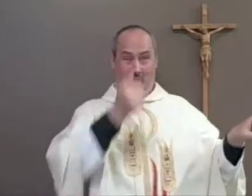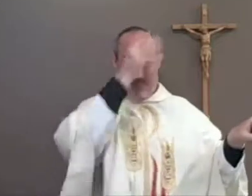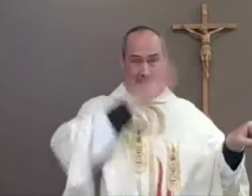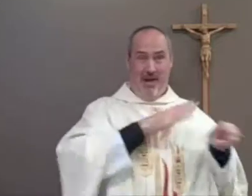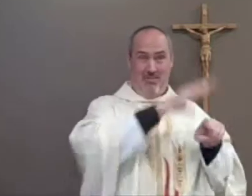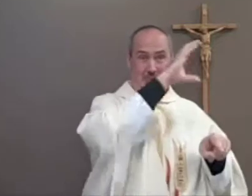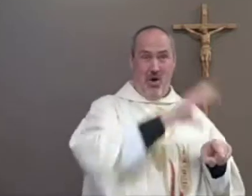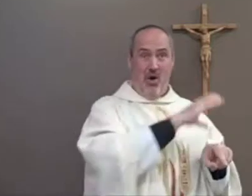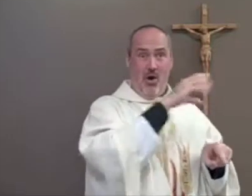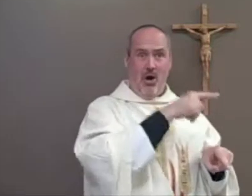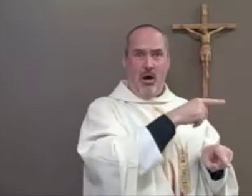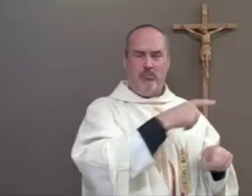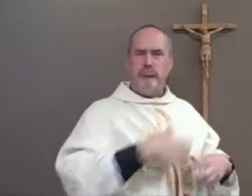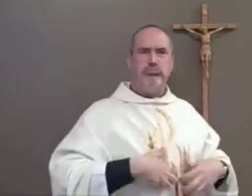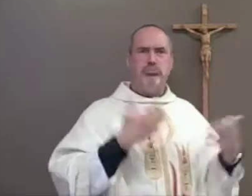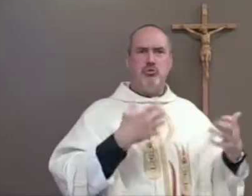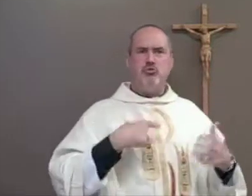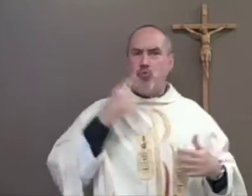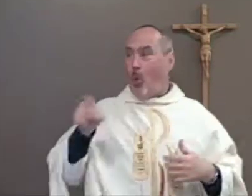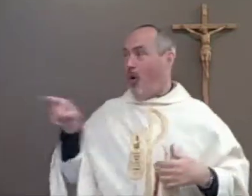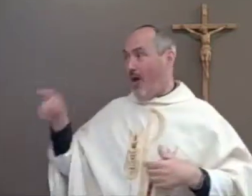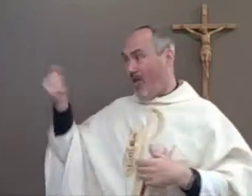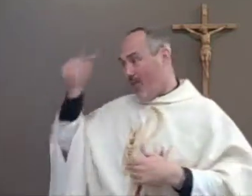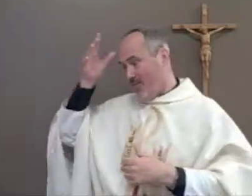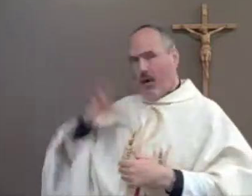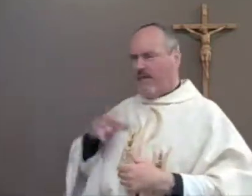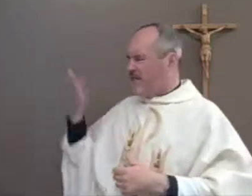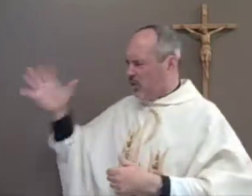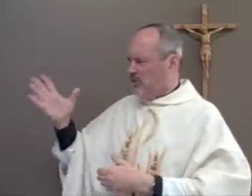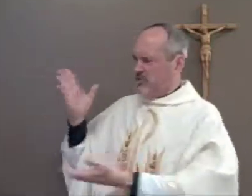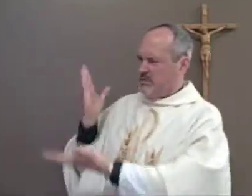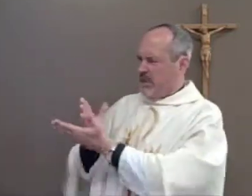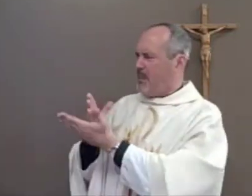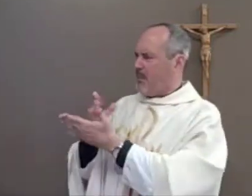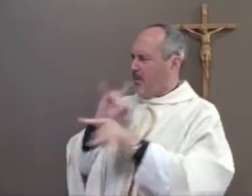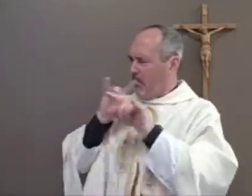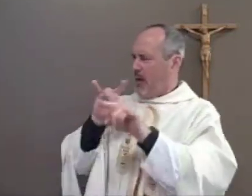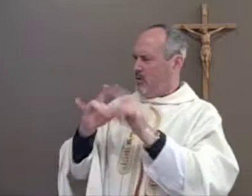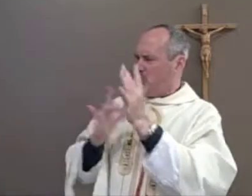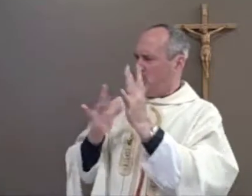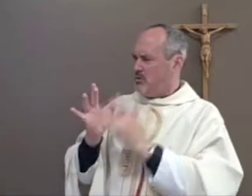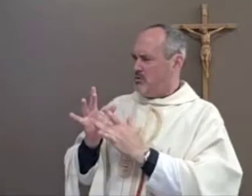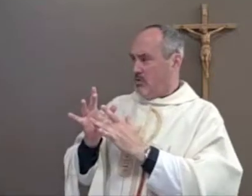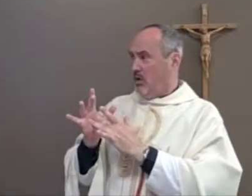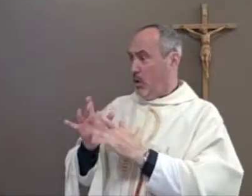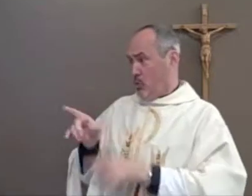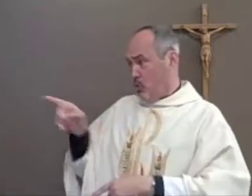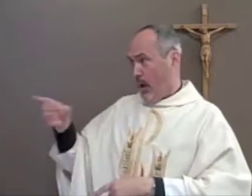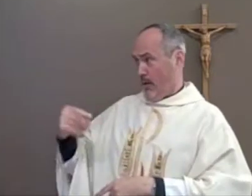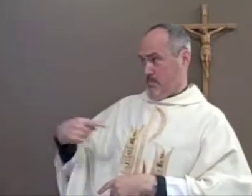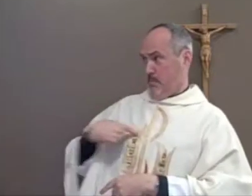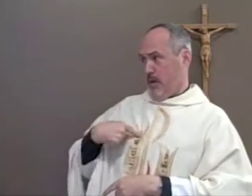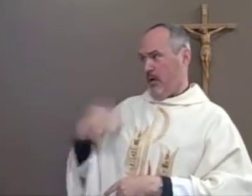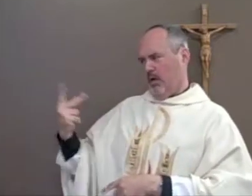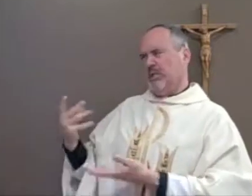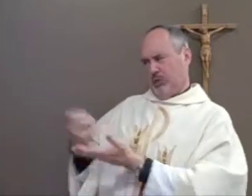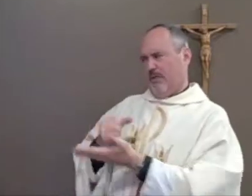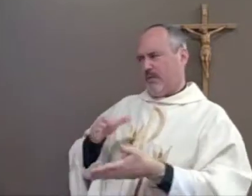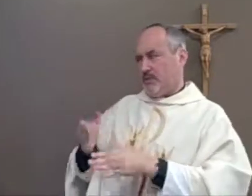blamed and accused Jesus, while the man on the other side of Jesus got mad at him and said, "Stop. You and I deserve what we